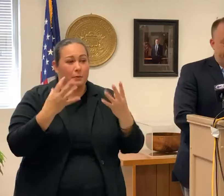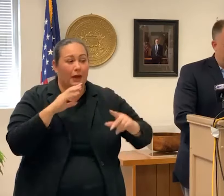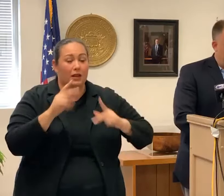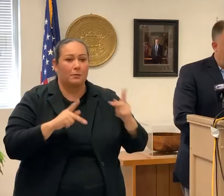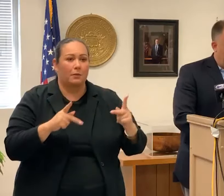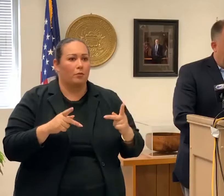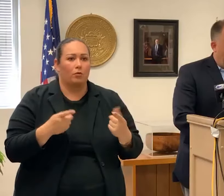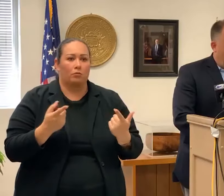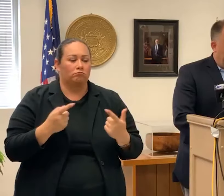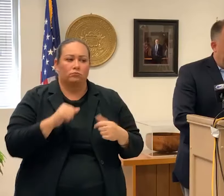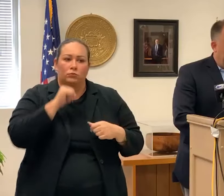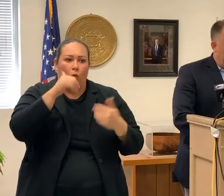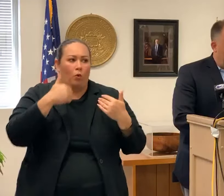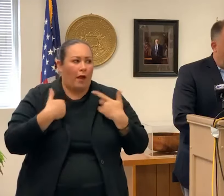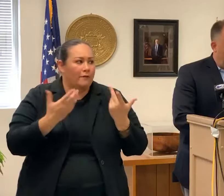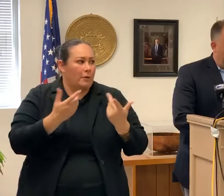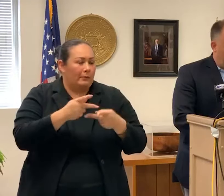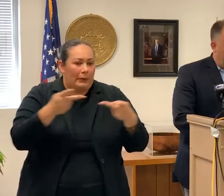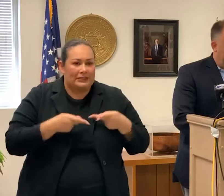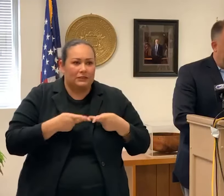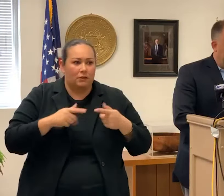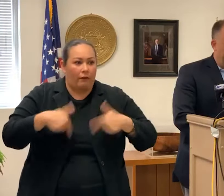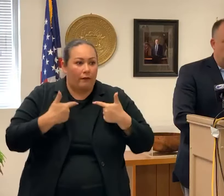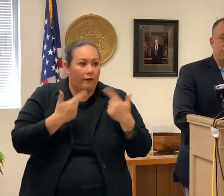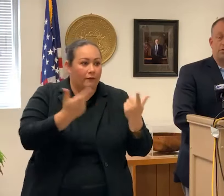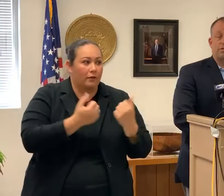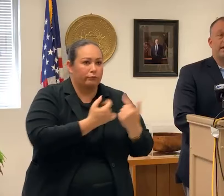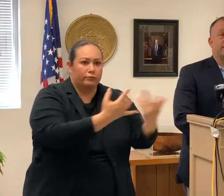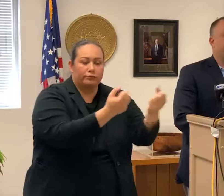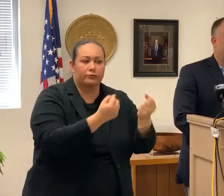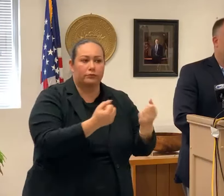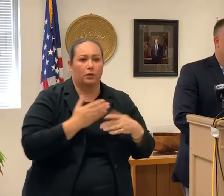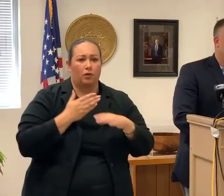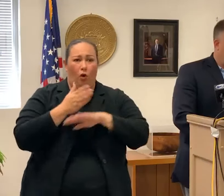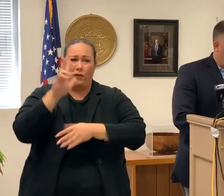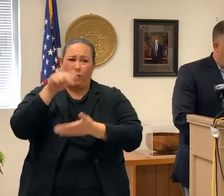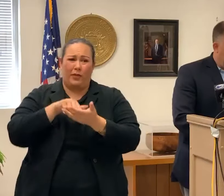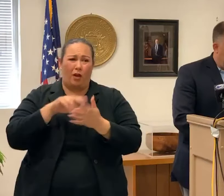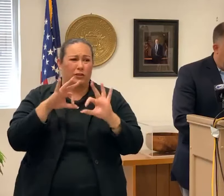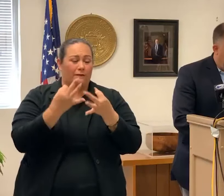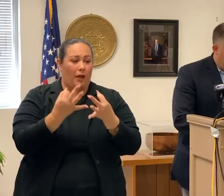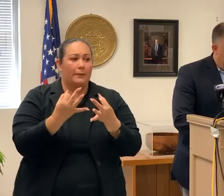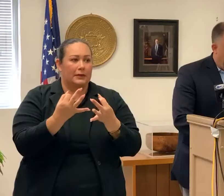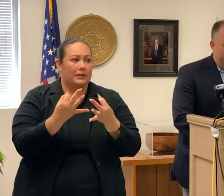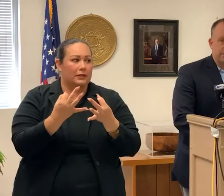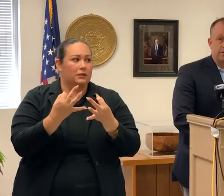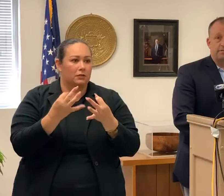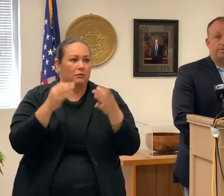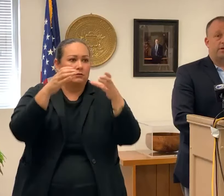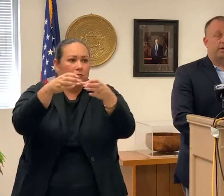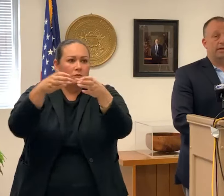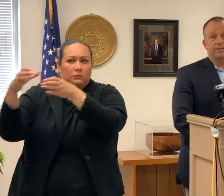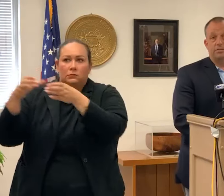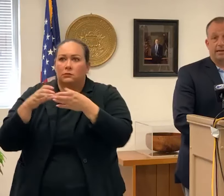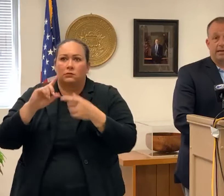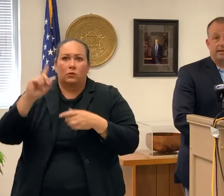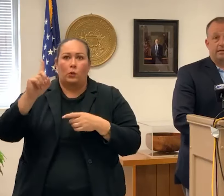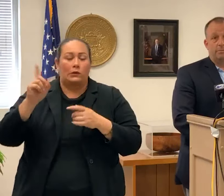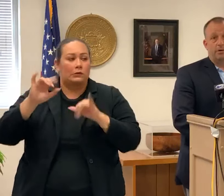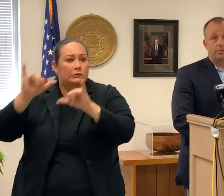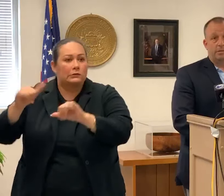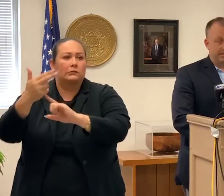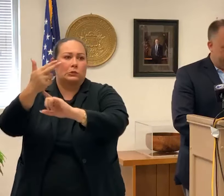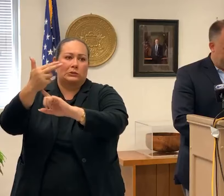people displaced. We know that we have over 3,000 families that were displaced. As of